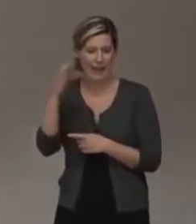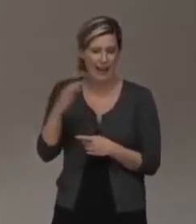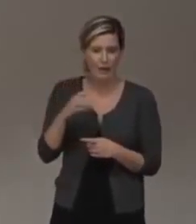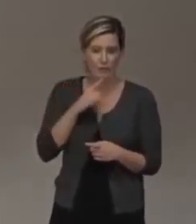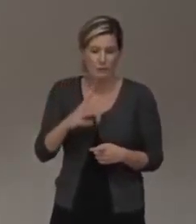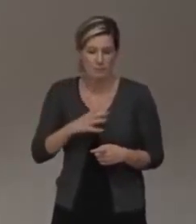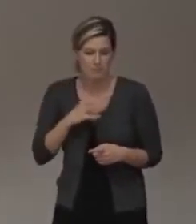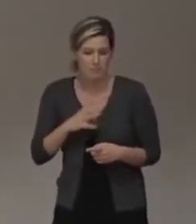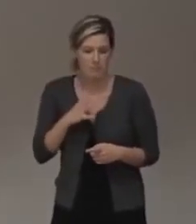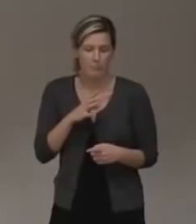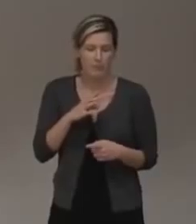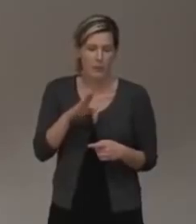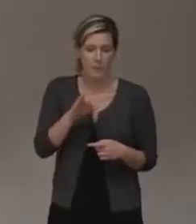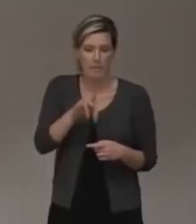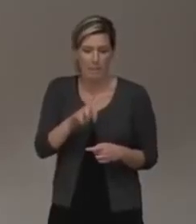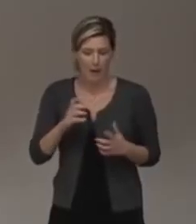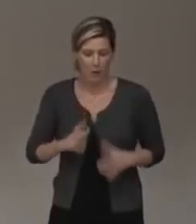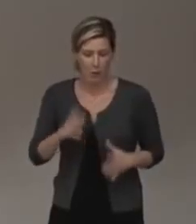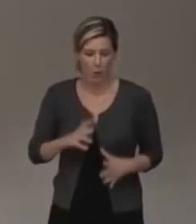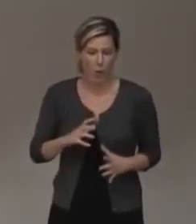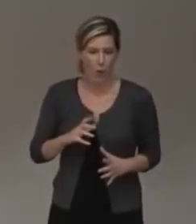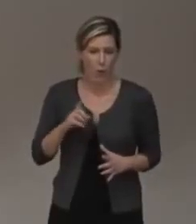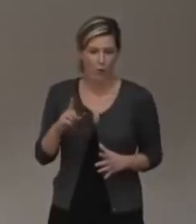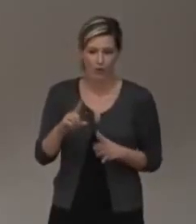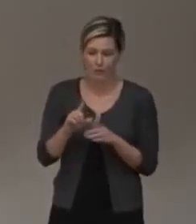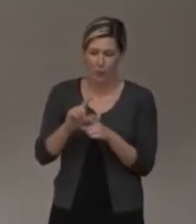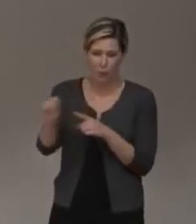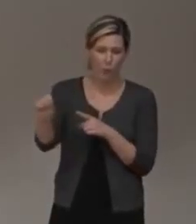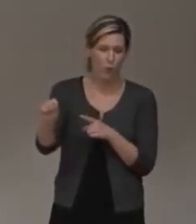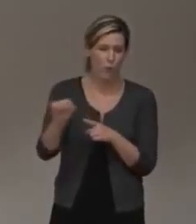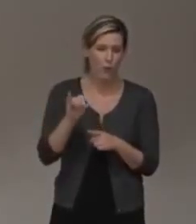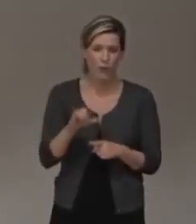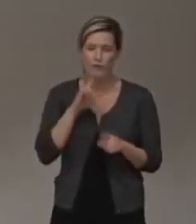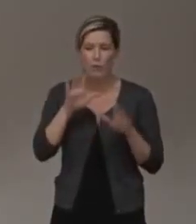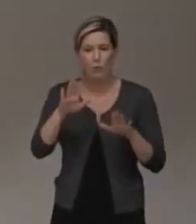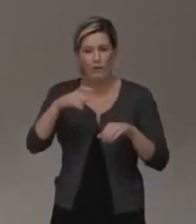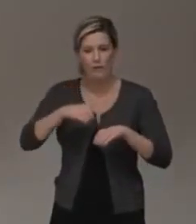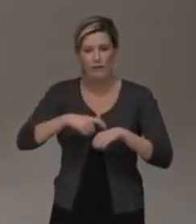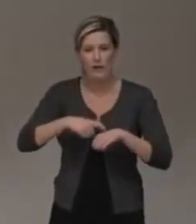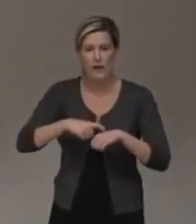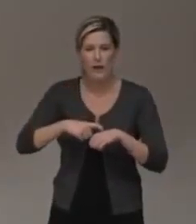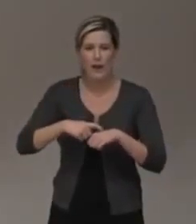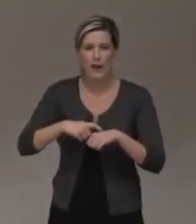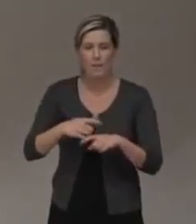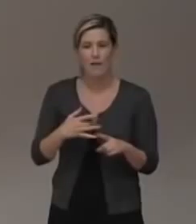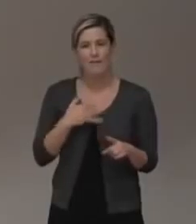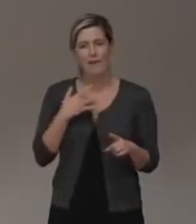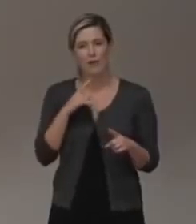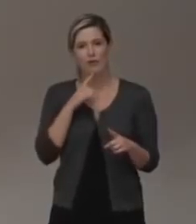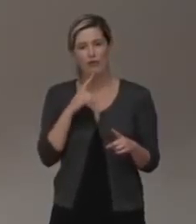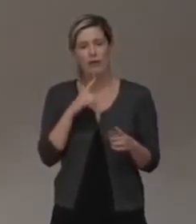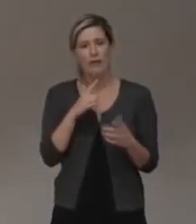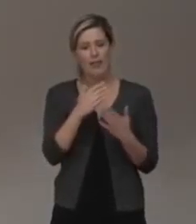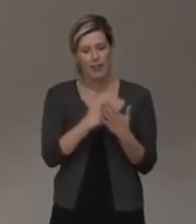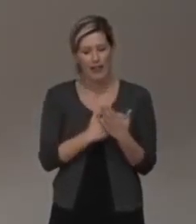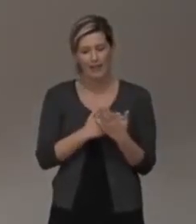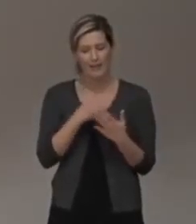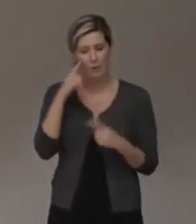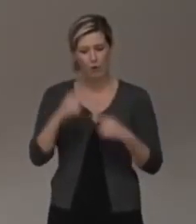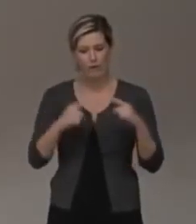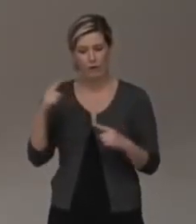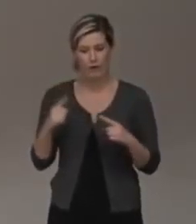was ready to go and took off. And that was a wonderful time of, I think it's a lesson in diversity, because it's not what